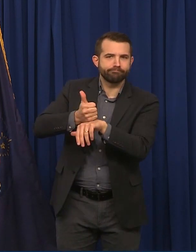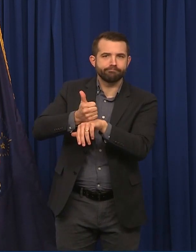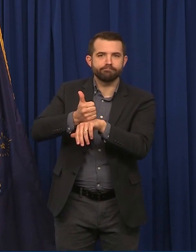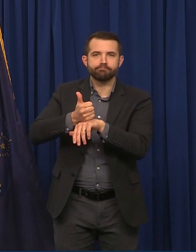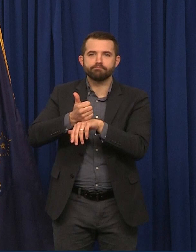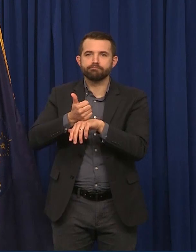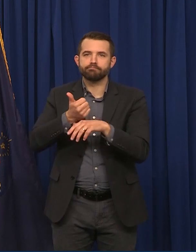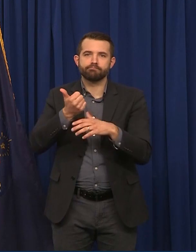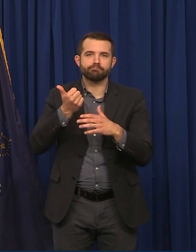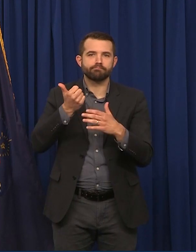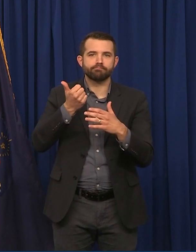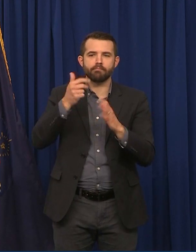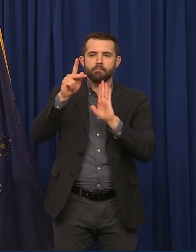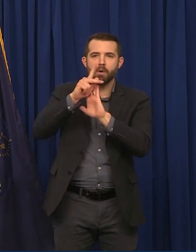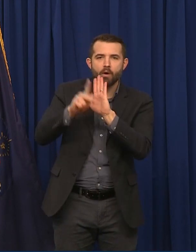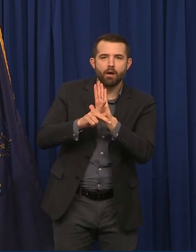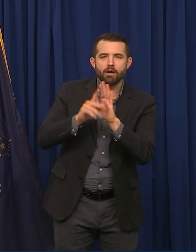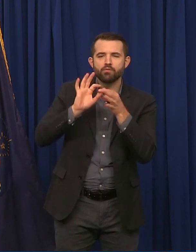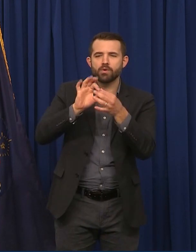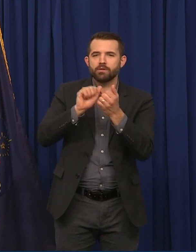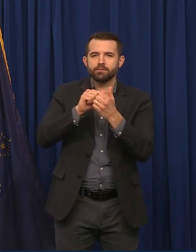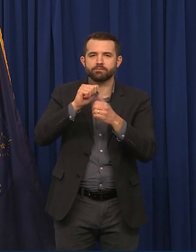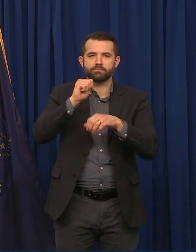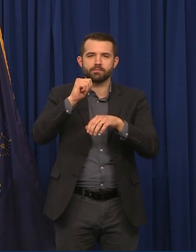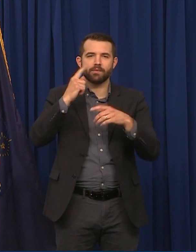the impact with those measures.